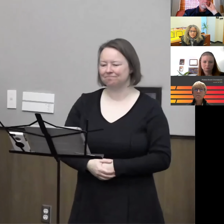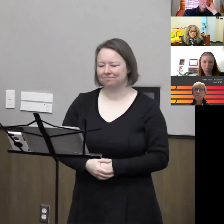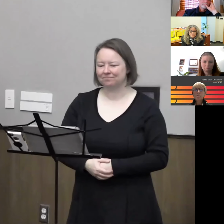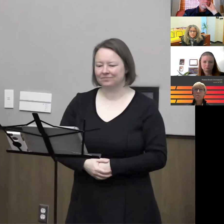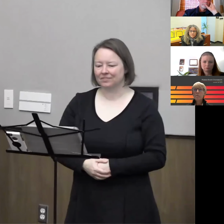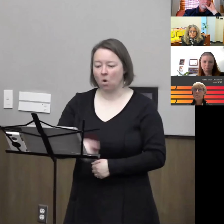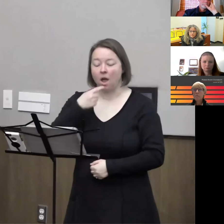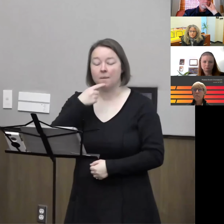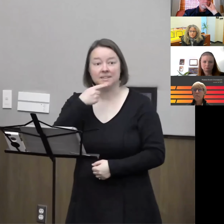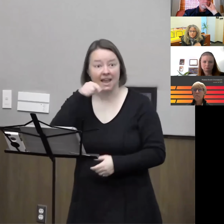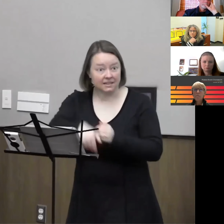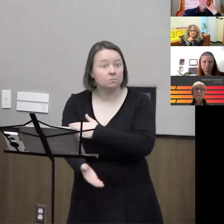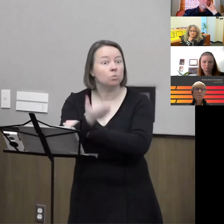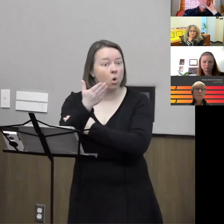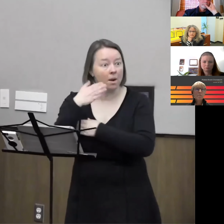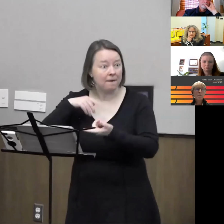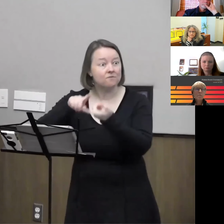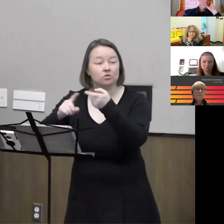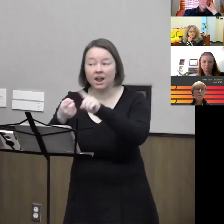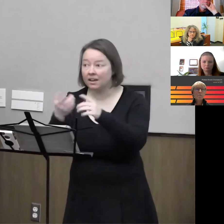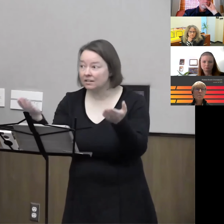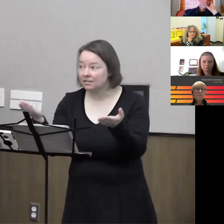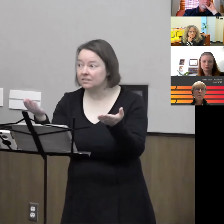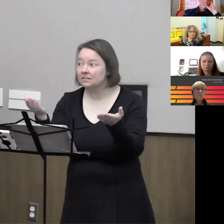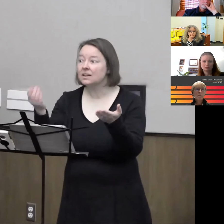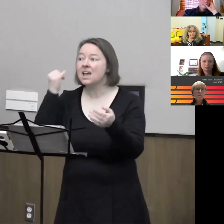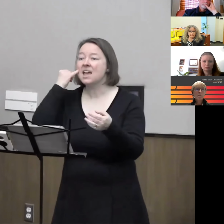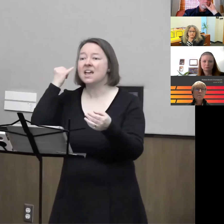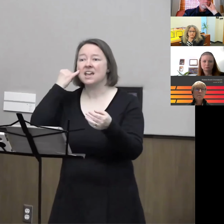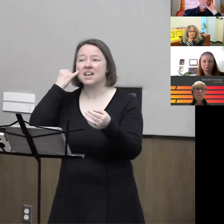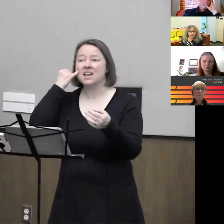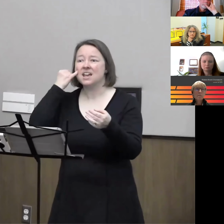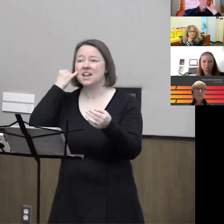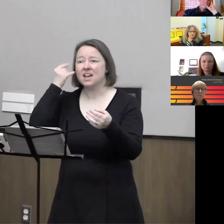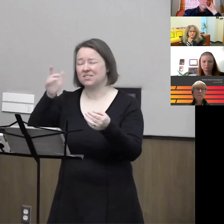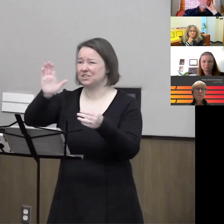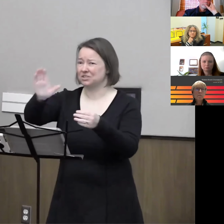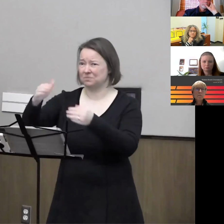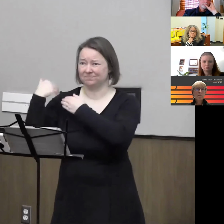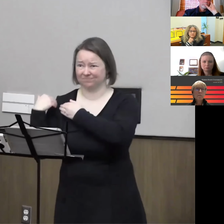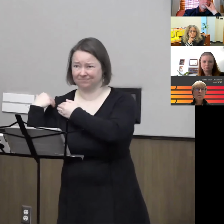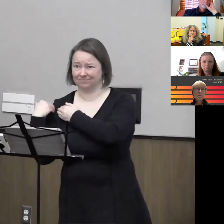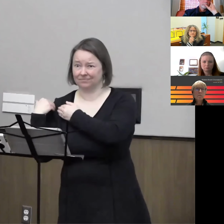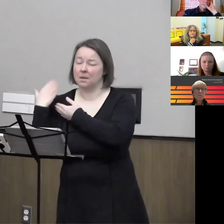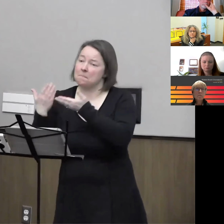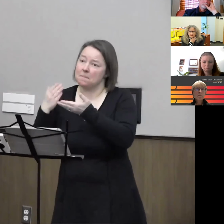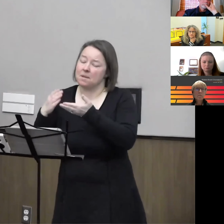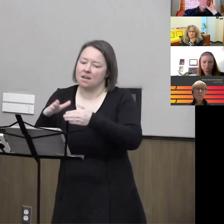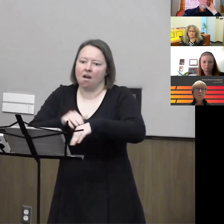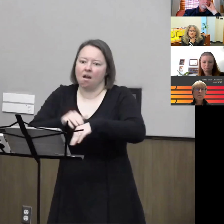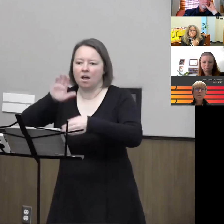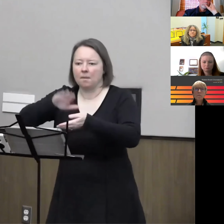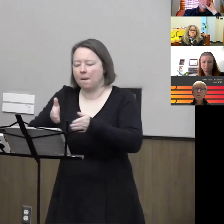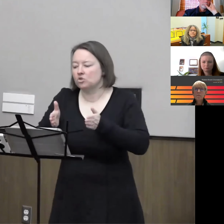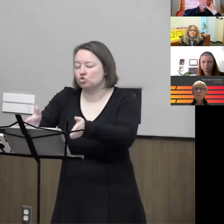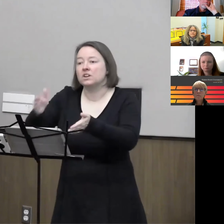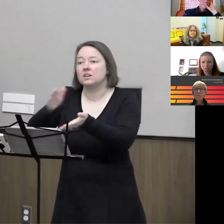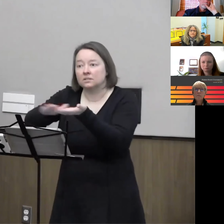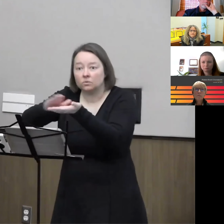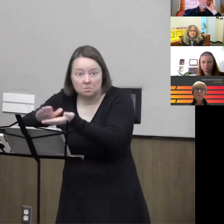What I'm saying to you this morning, my friends, even if it falls your lot to be a street sweeper, go on